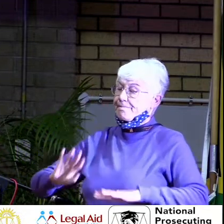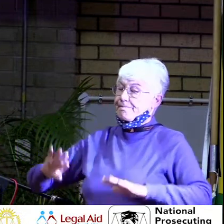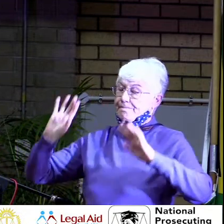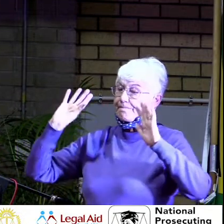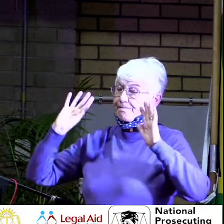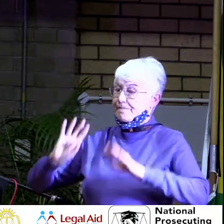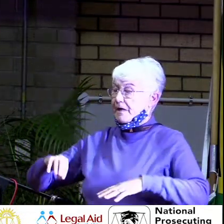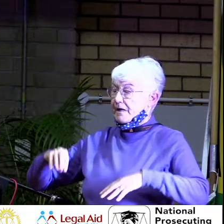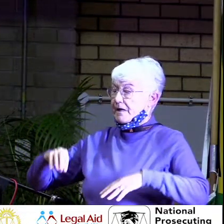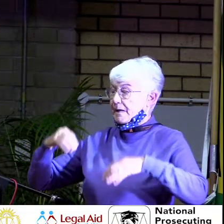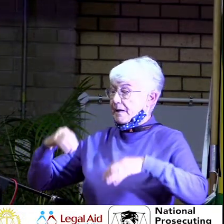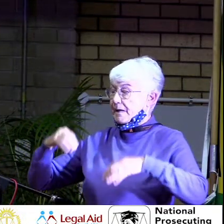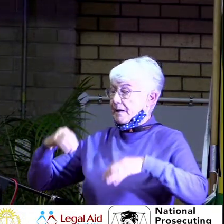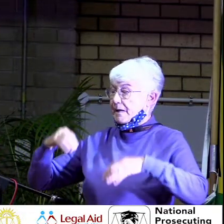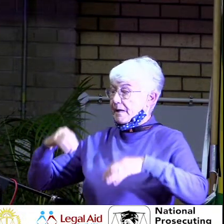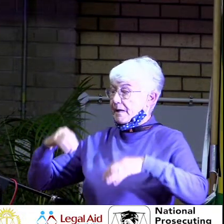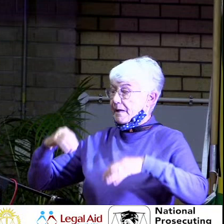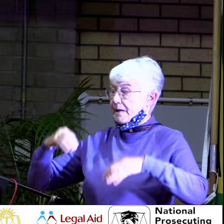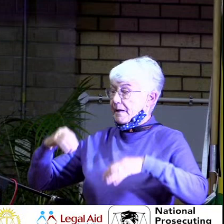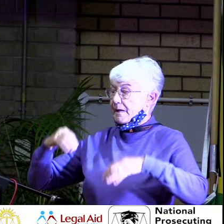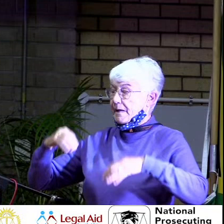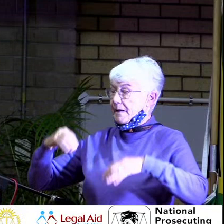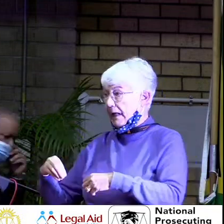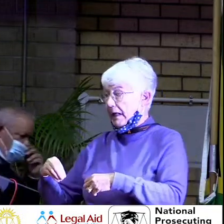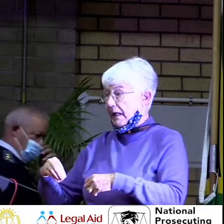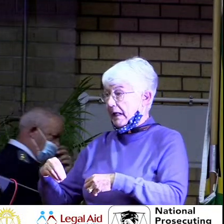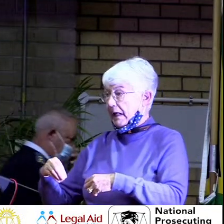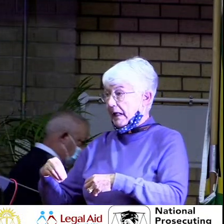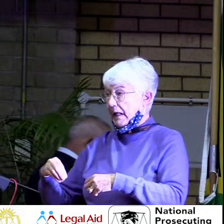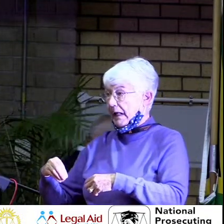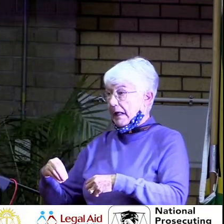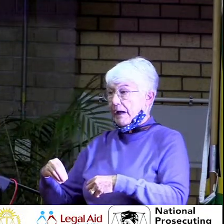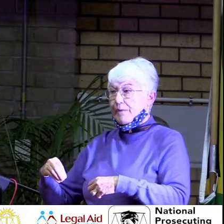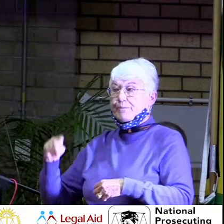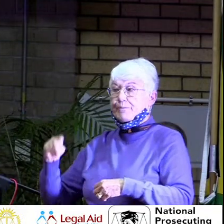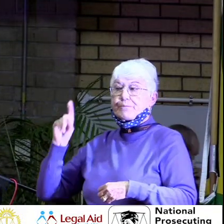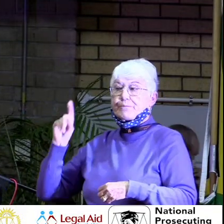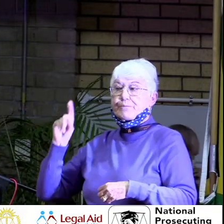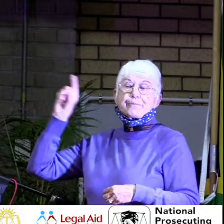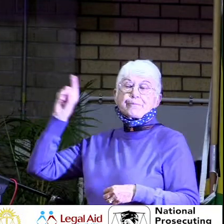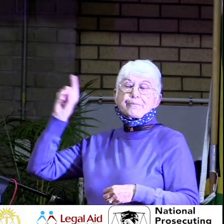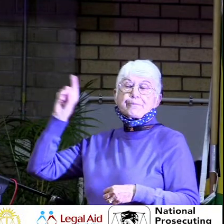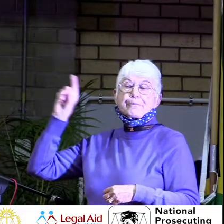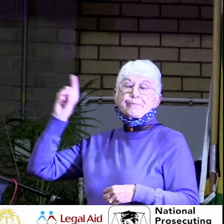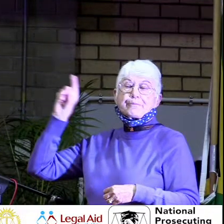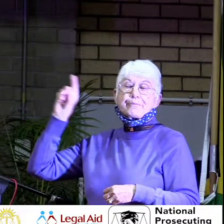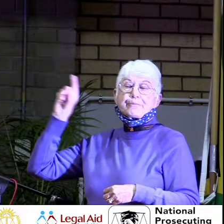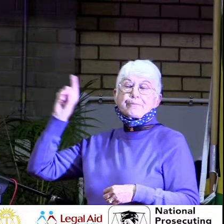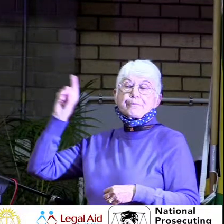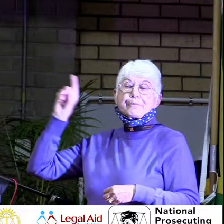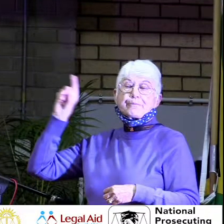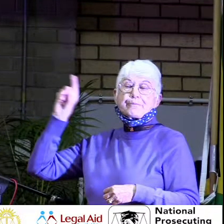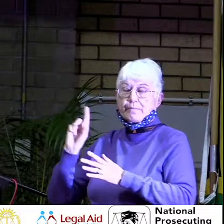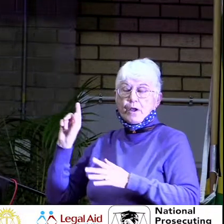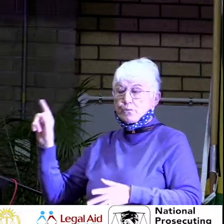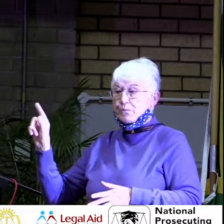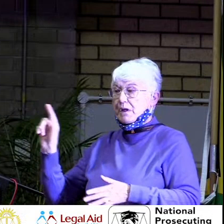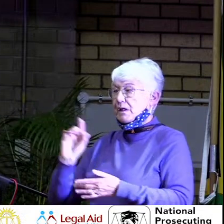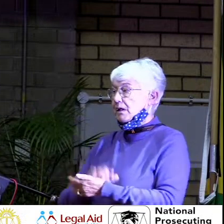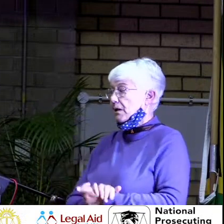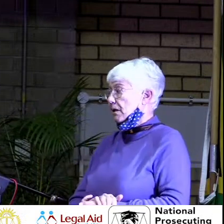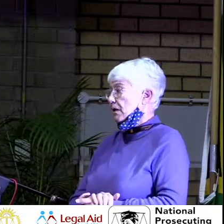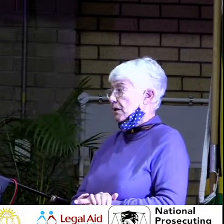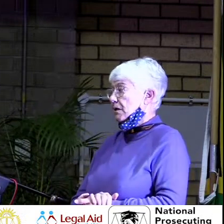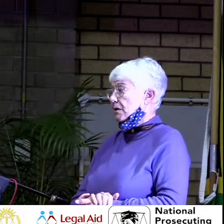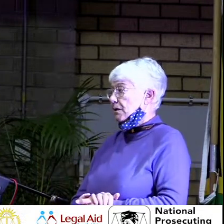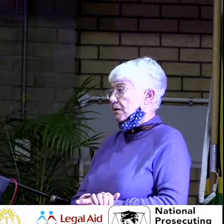are not very happy with that title. We serve 5